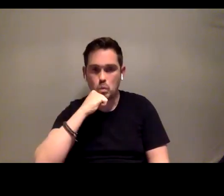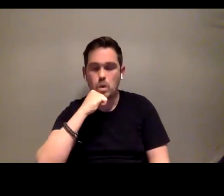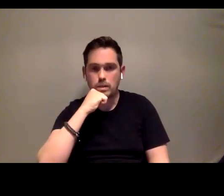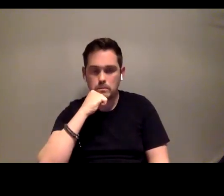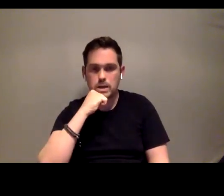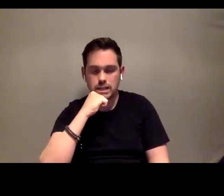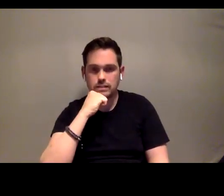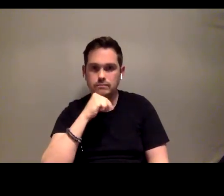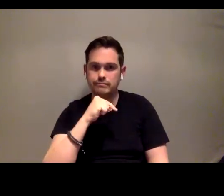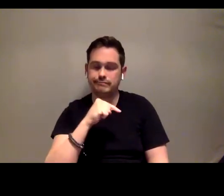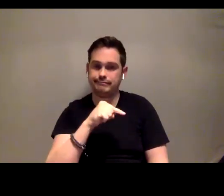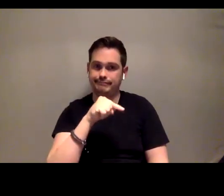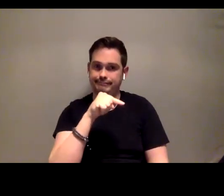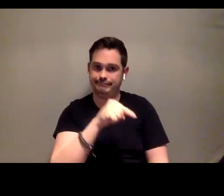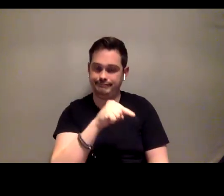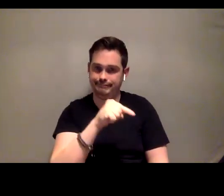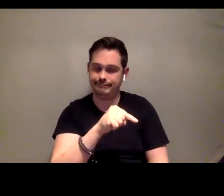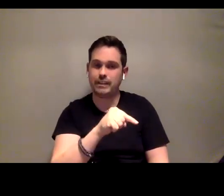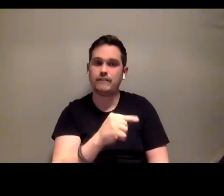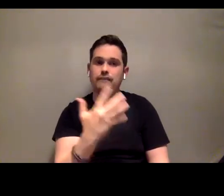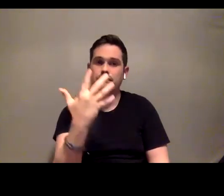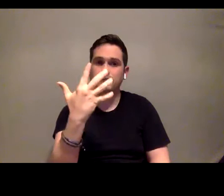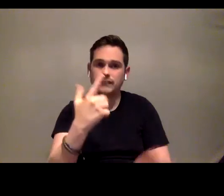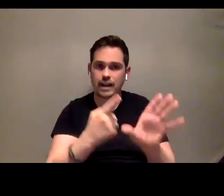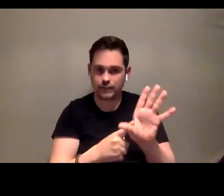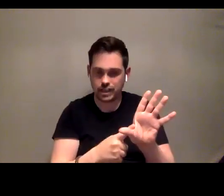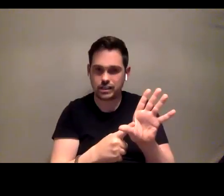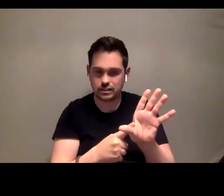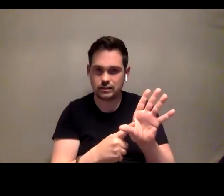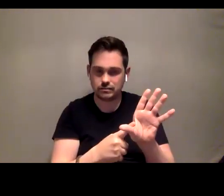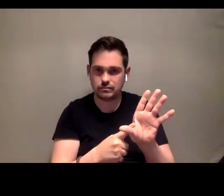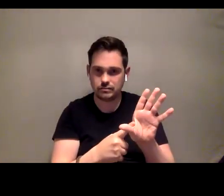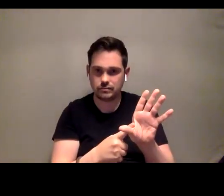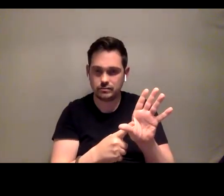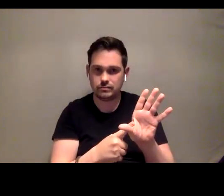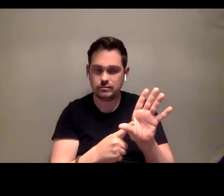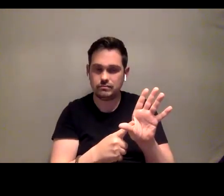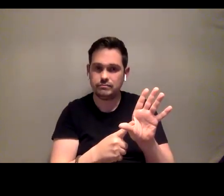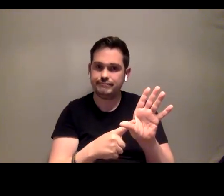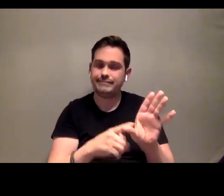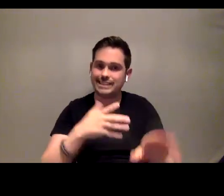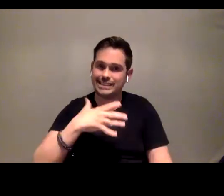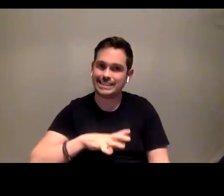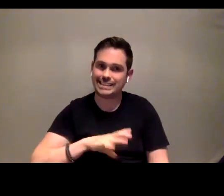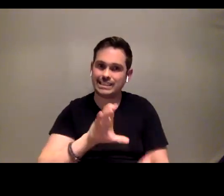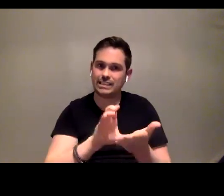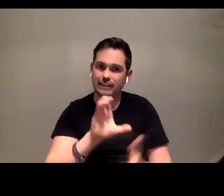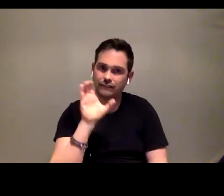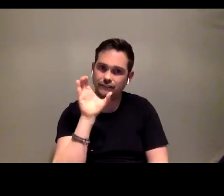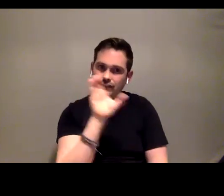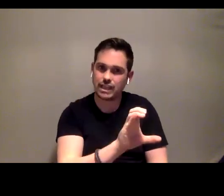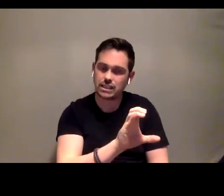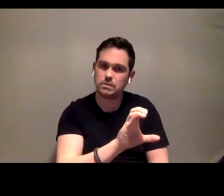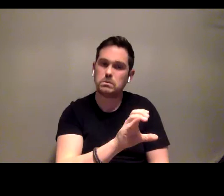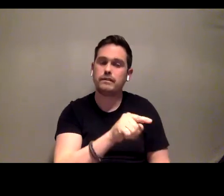for rebuilding after the pandemic, for putting the investment into these sectors, for looking after